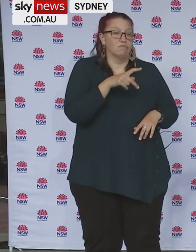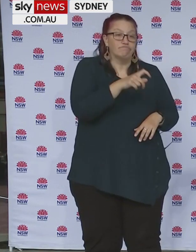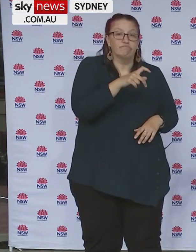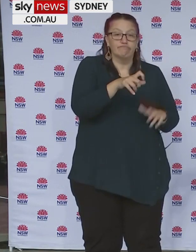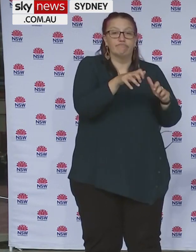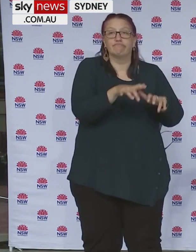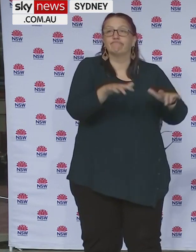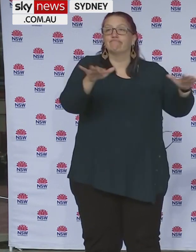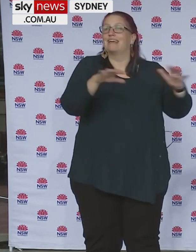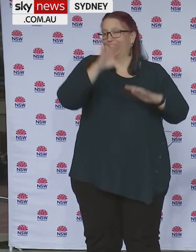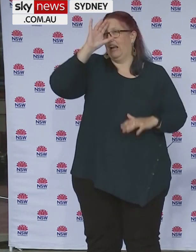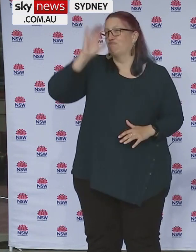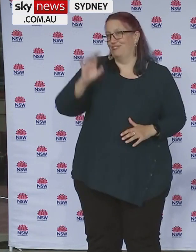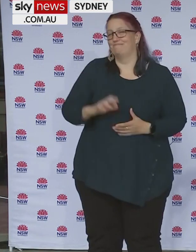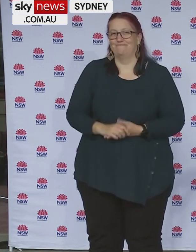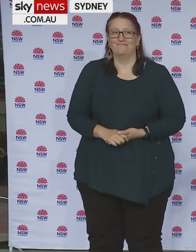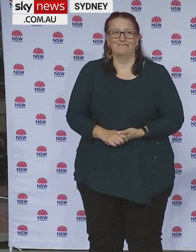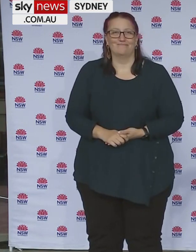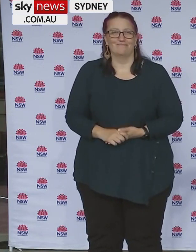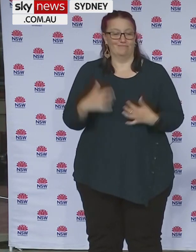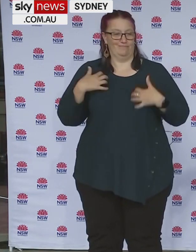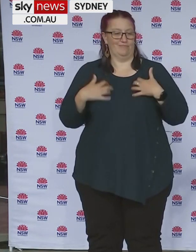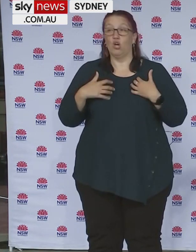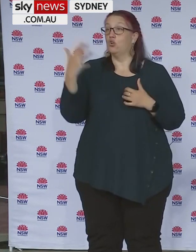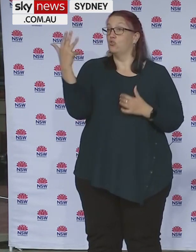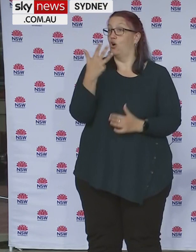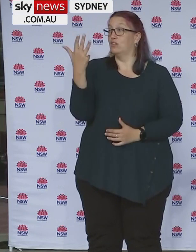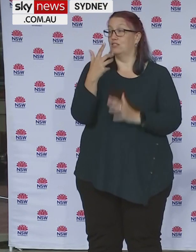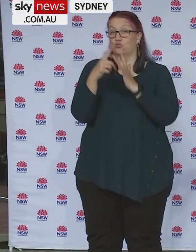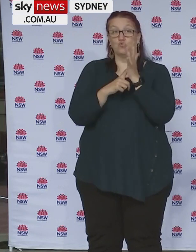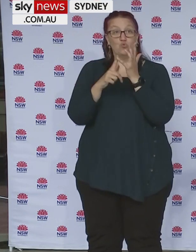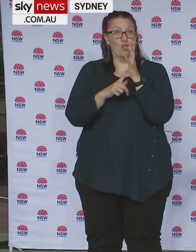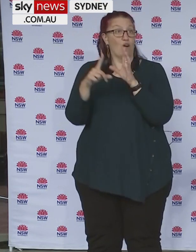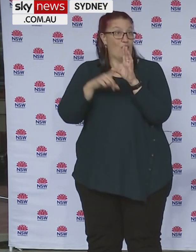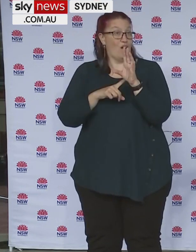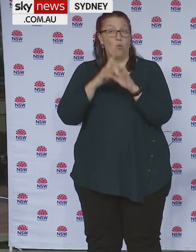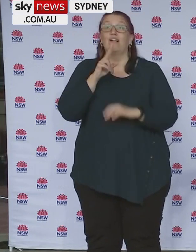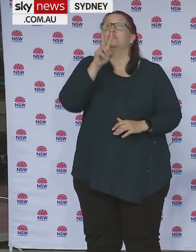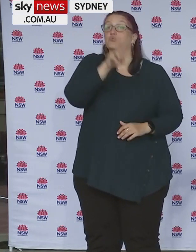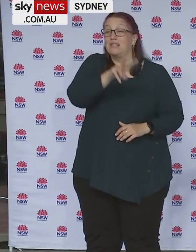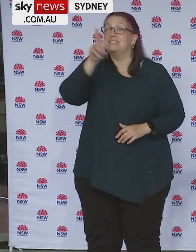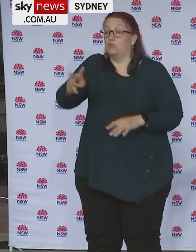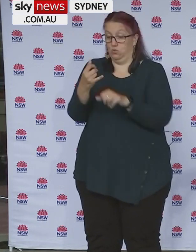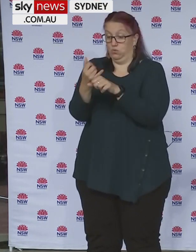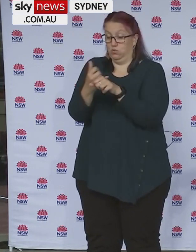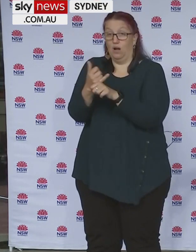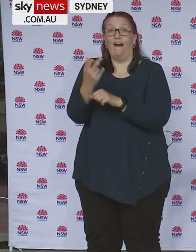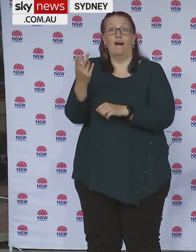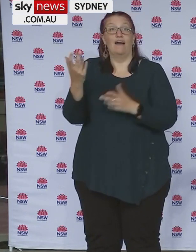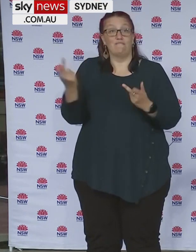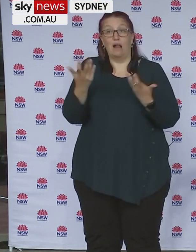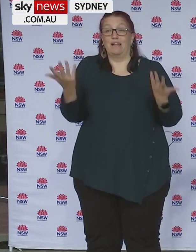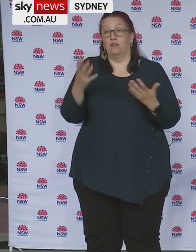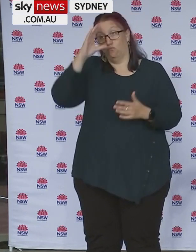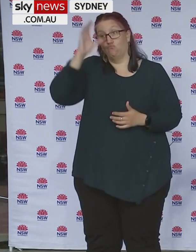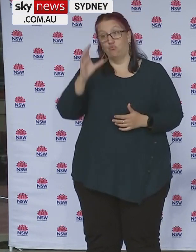but we're really keen to get them on board, and at least from the 19th of July we get out of the starting blocks. 22 will be available in rural and regional communities, but we're